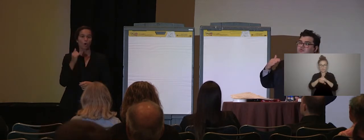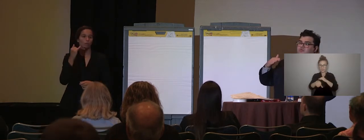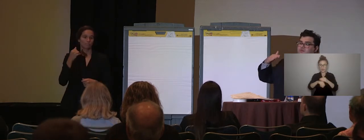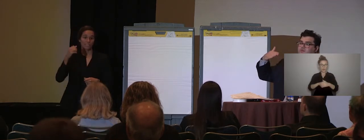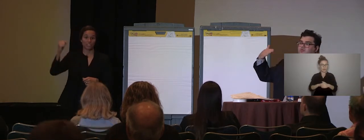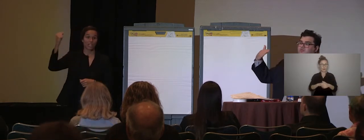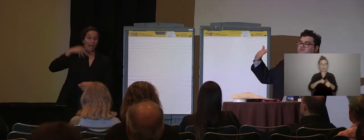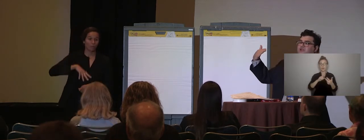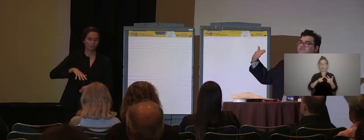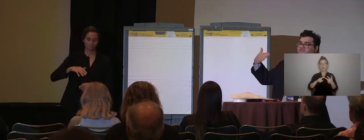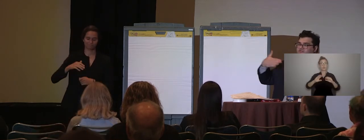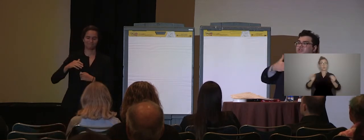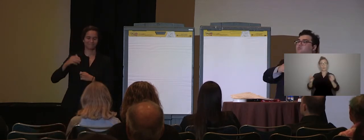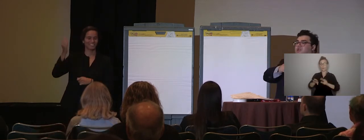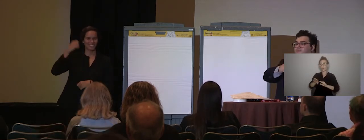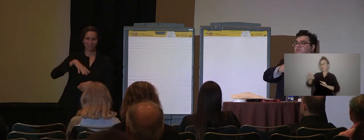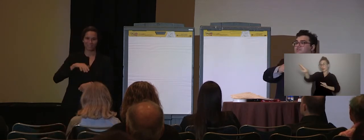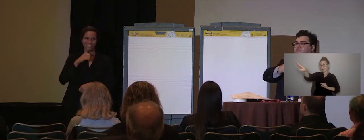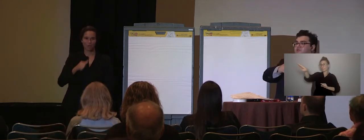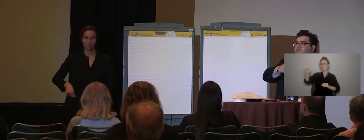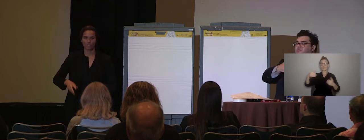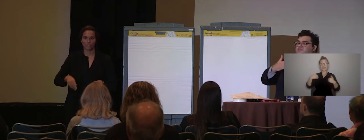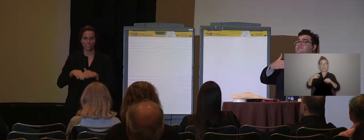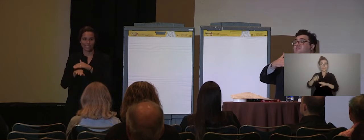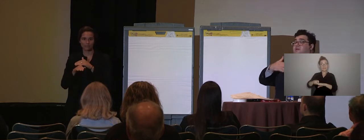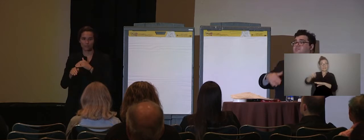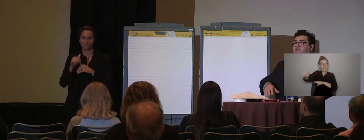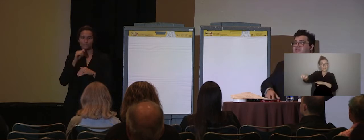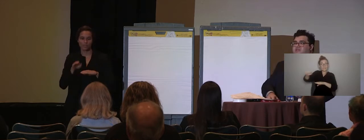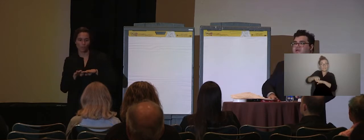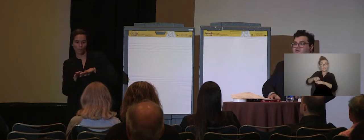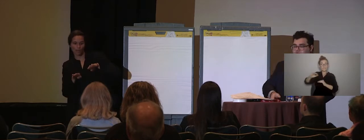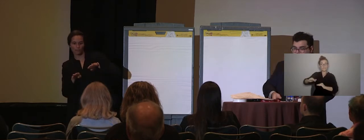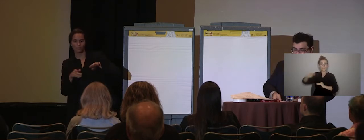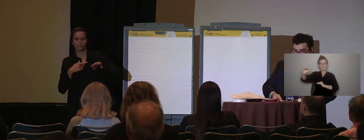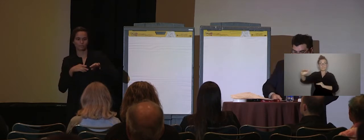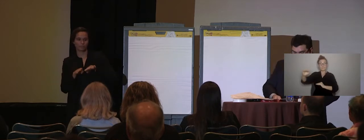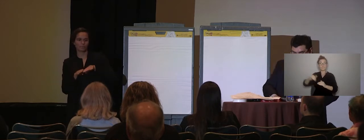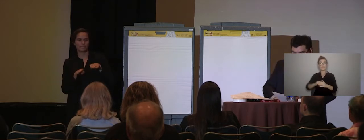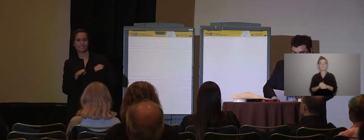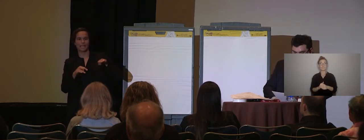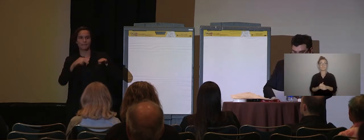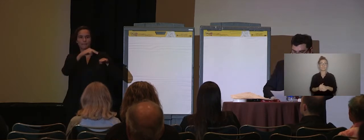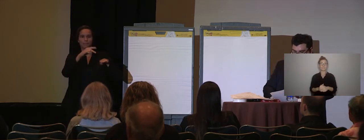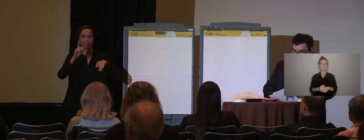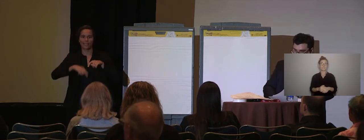so there's not a straight ramp into it. There's a step they can't get out of.